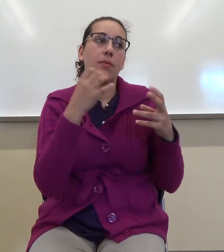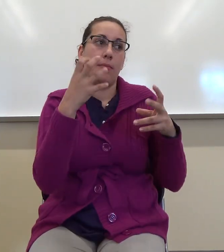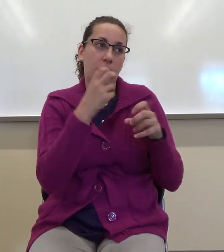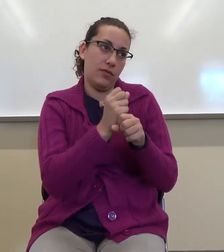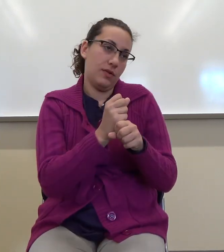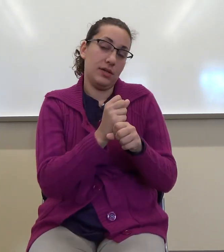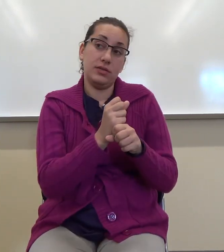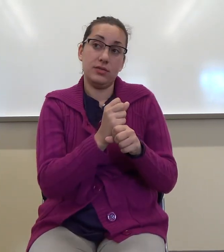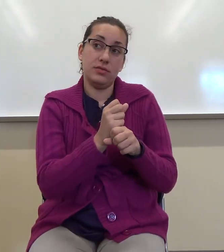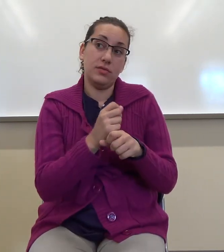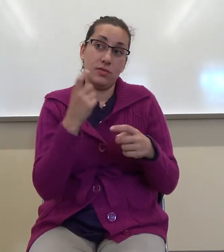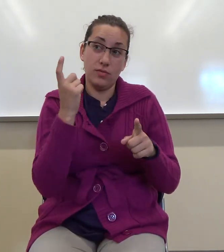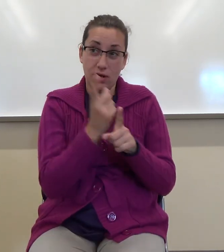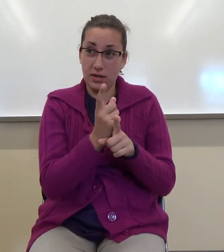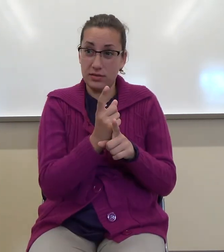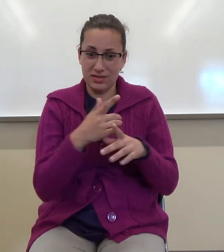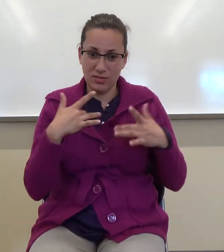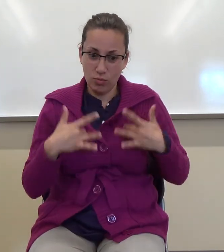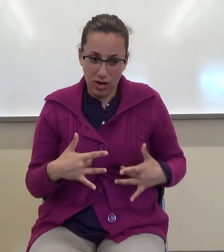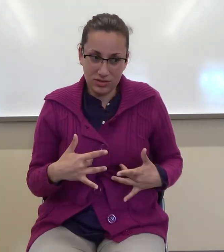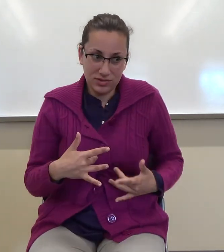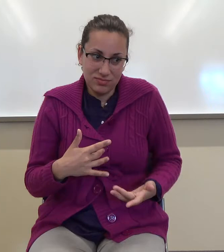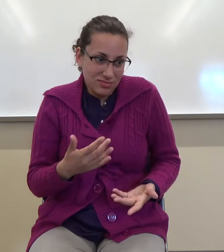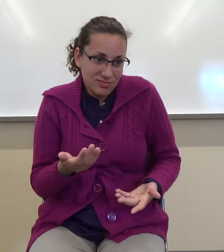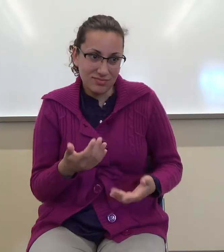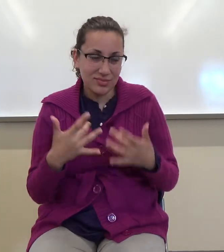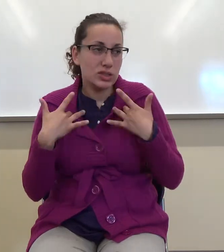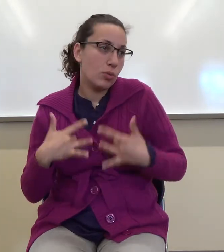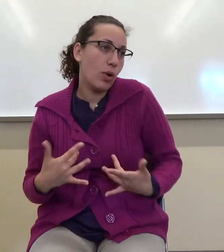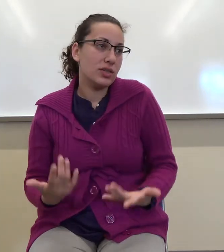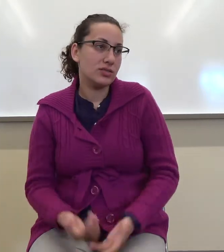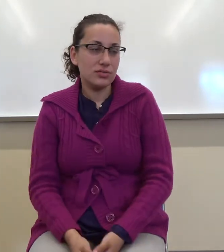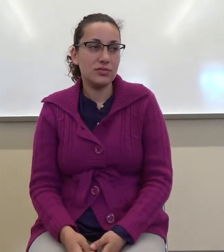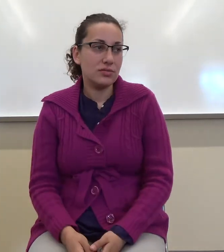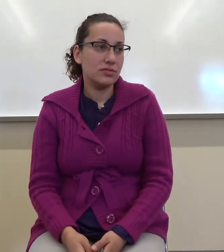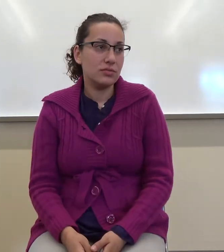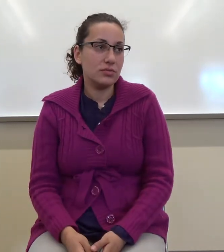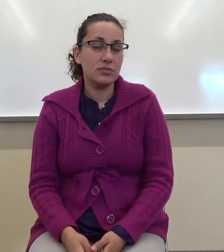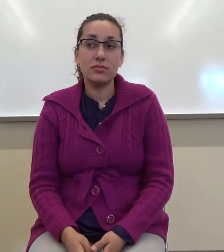right? Depression is what it is. Some of these things you just, don't knock yourself out trying to